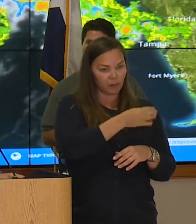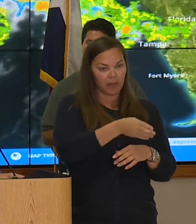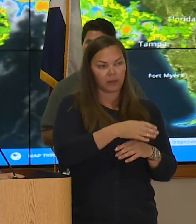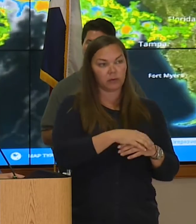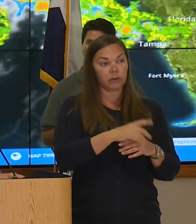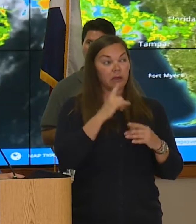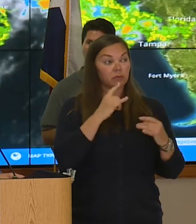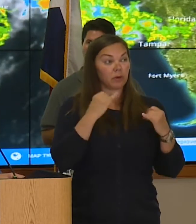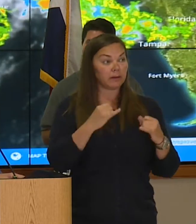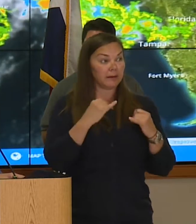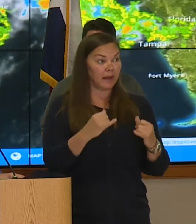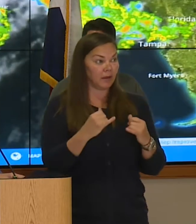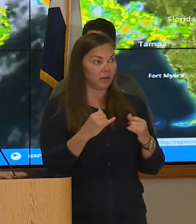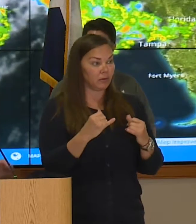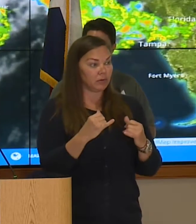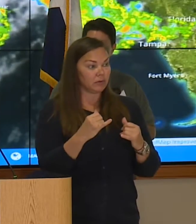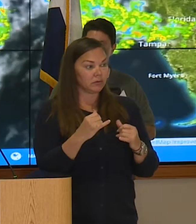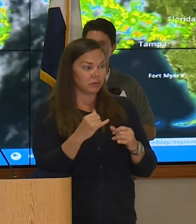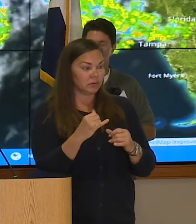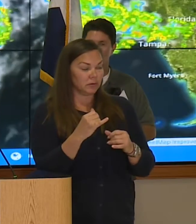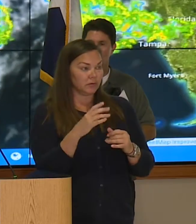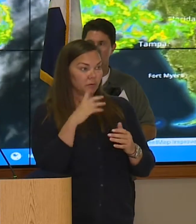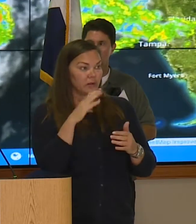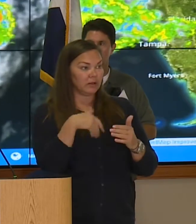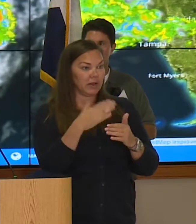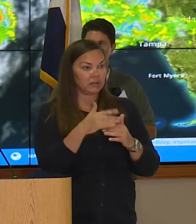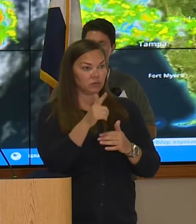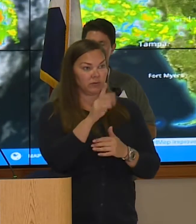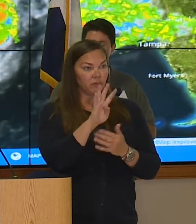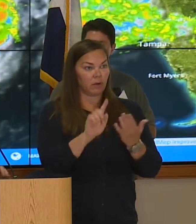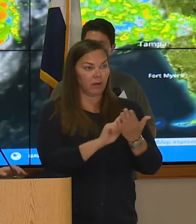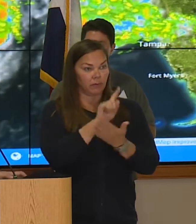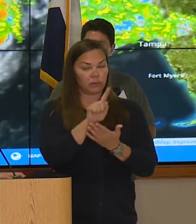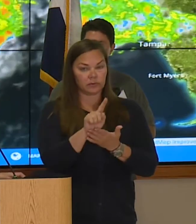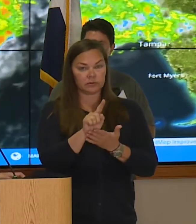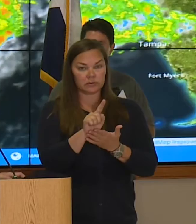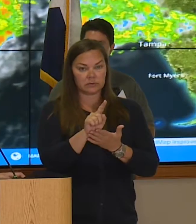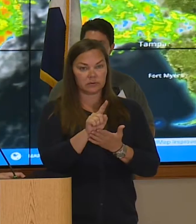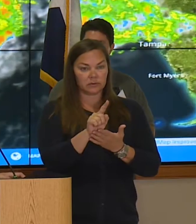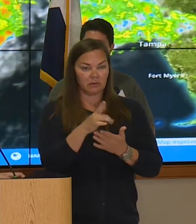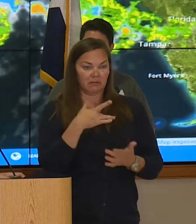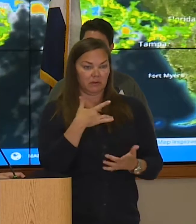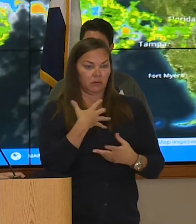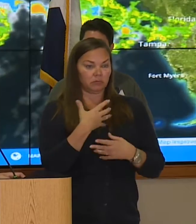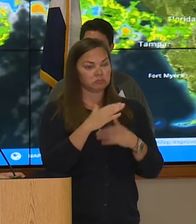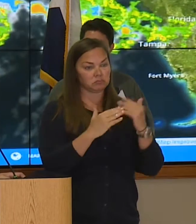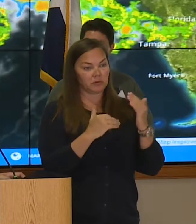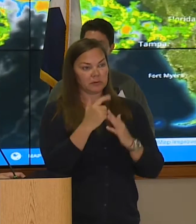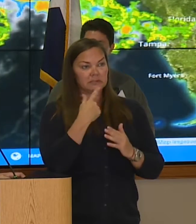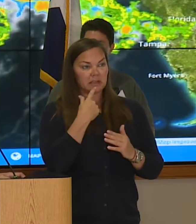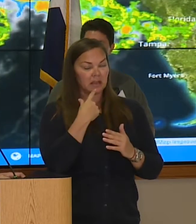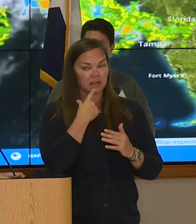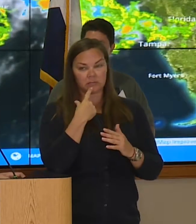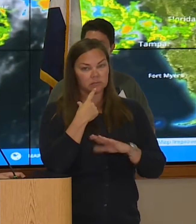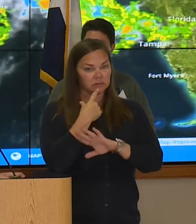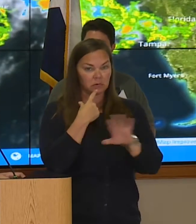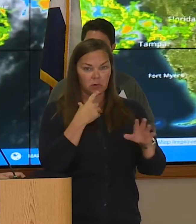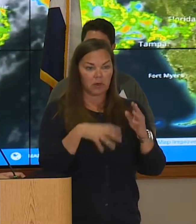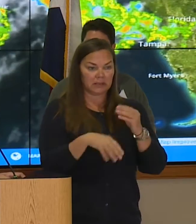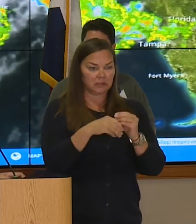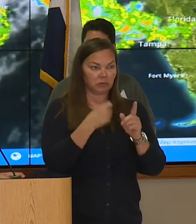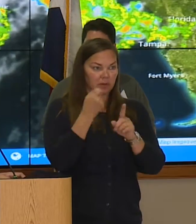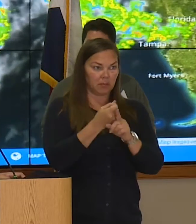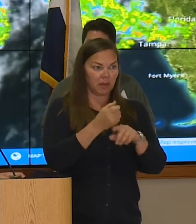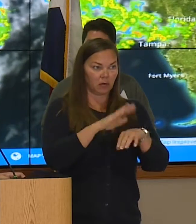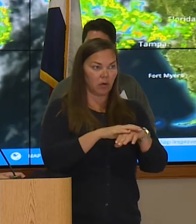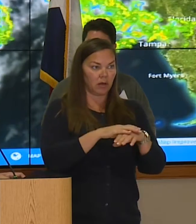right now, at least for the next 24 hours, we feel comfortable saying that there will be no additional